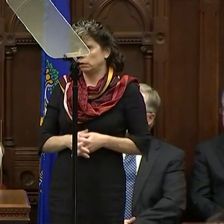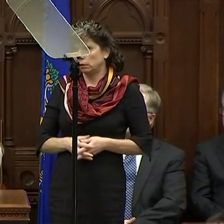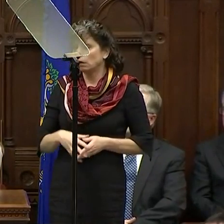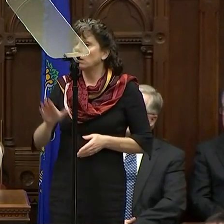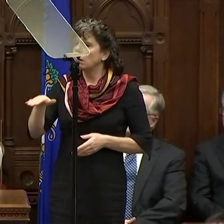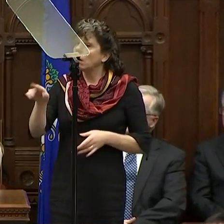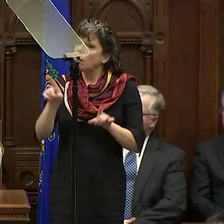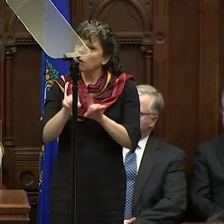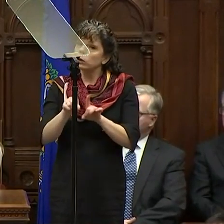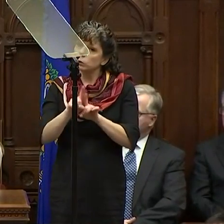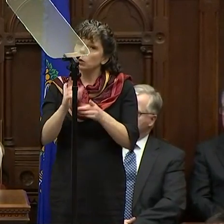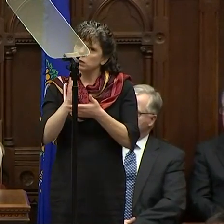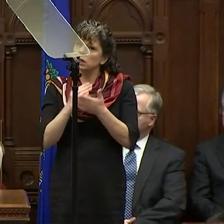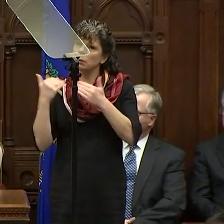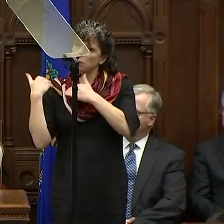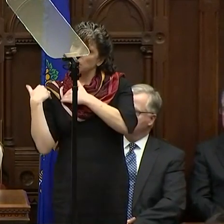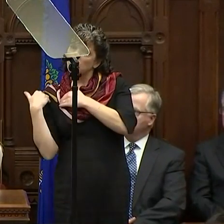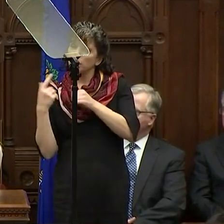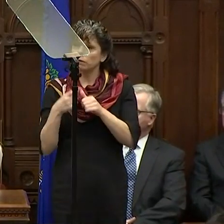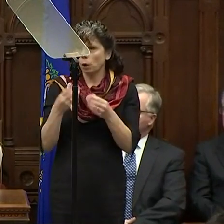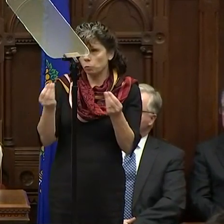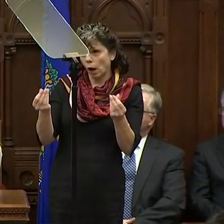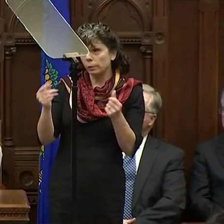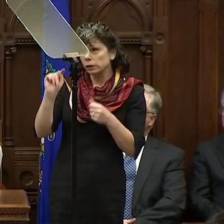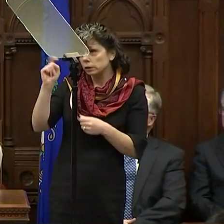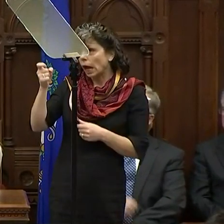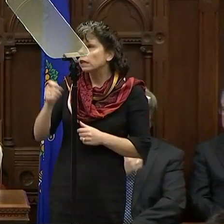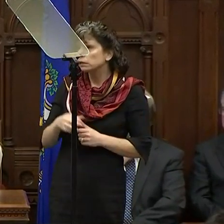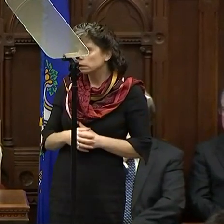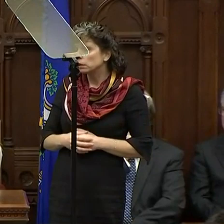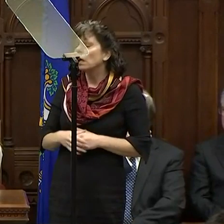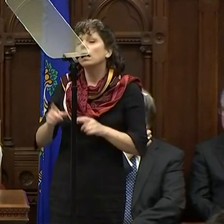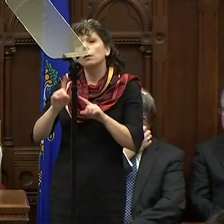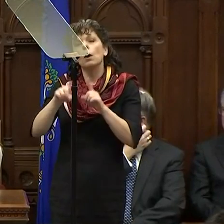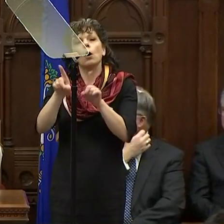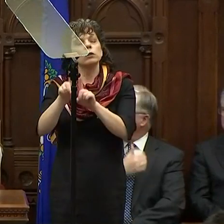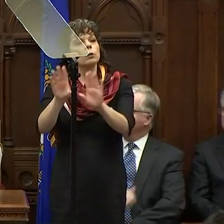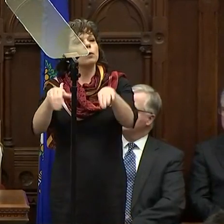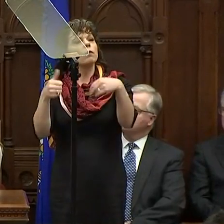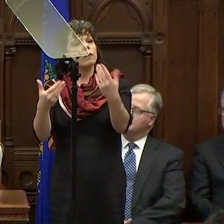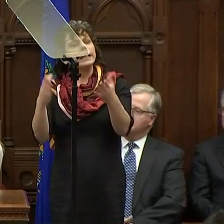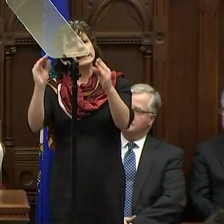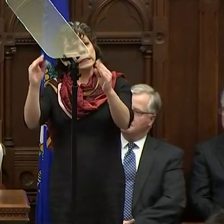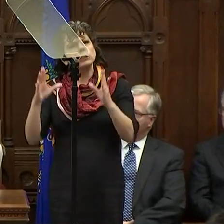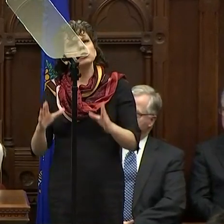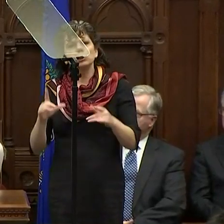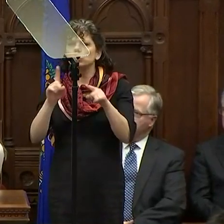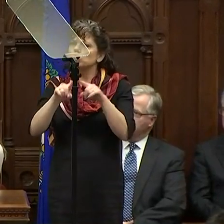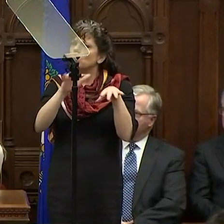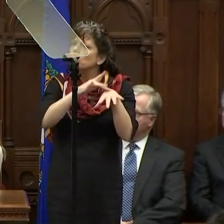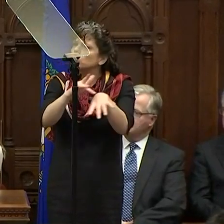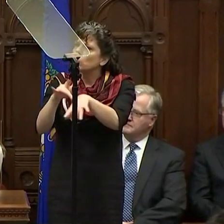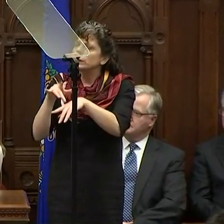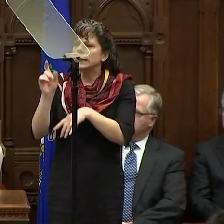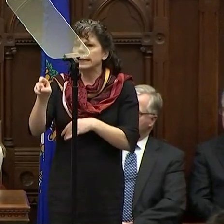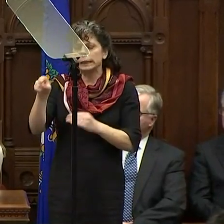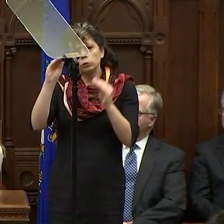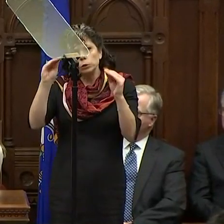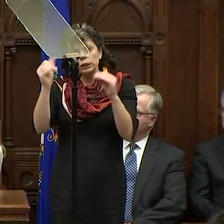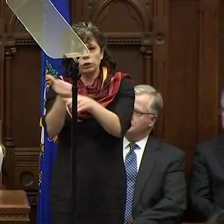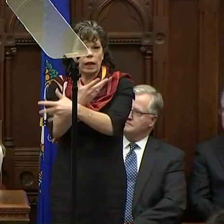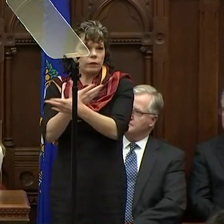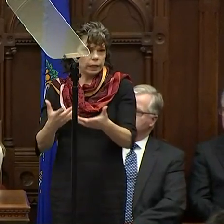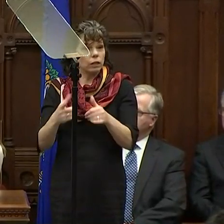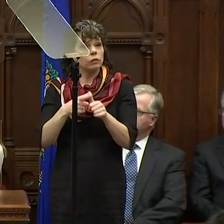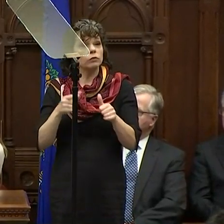by the way, that takes some of the burden off of property tax, but also it provides teachers the resources they need to teach everything.